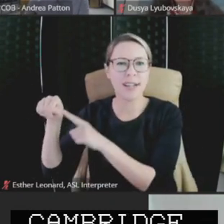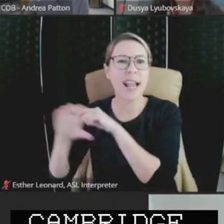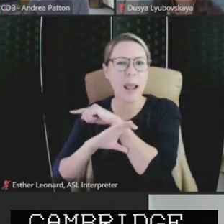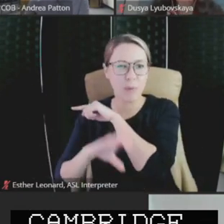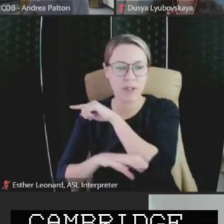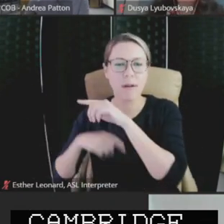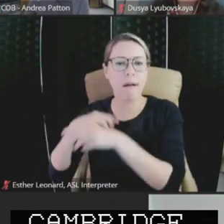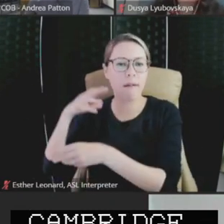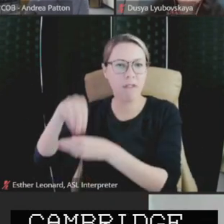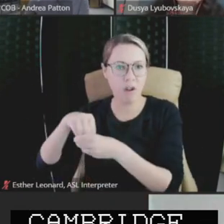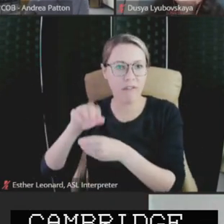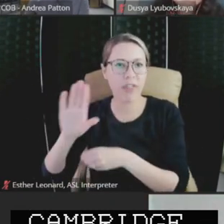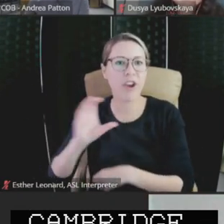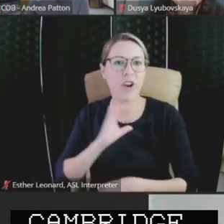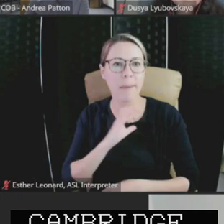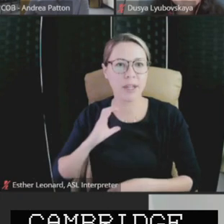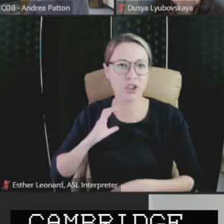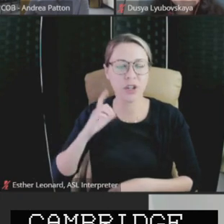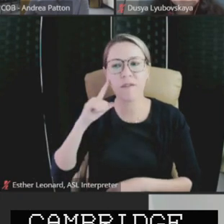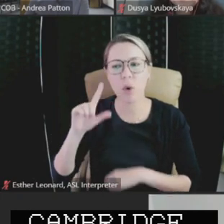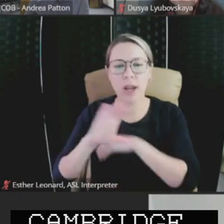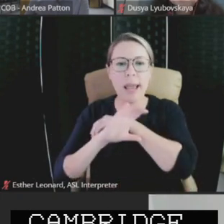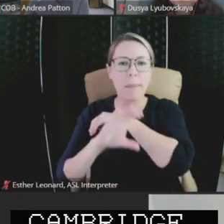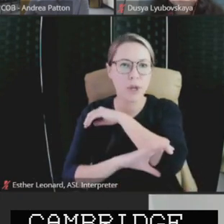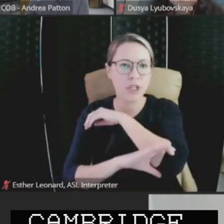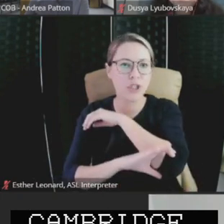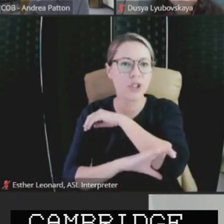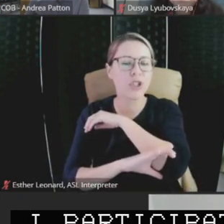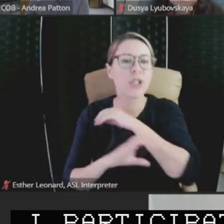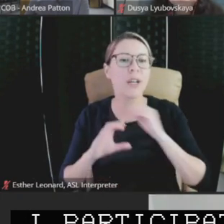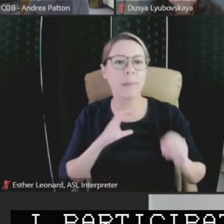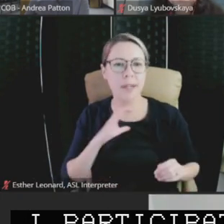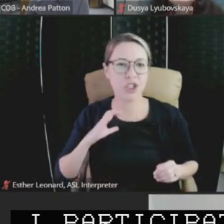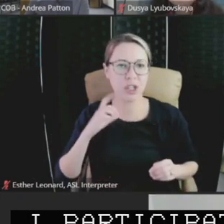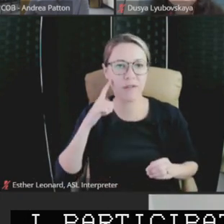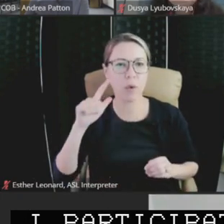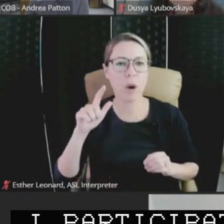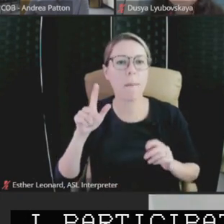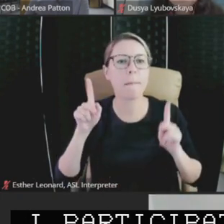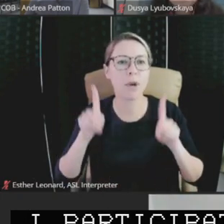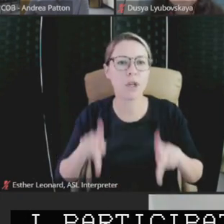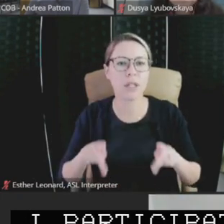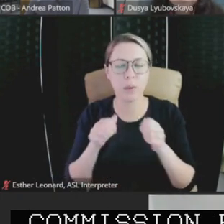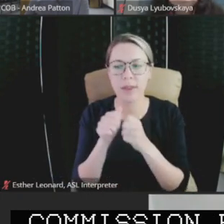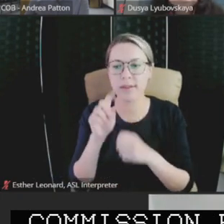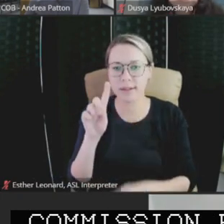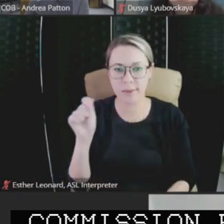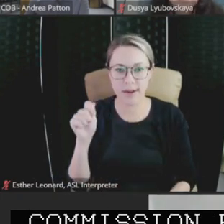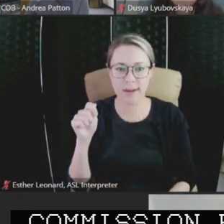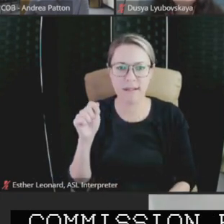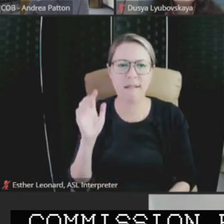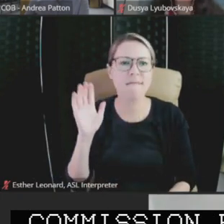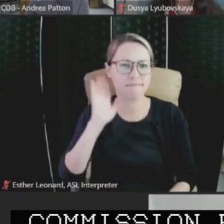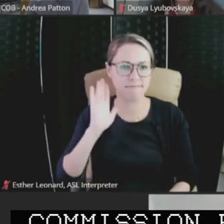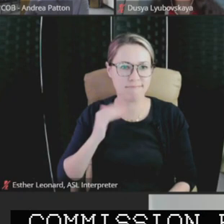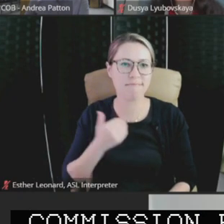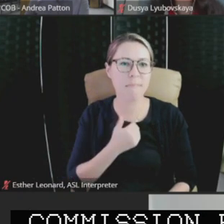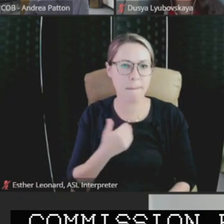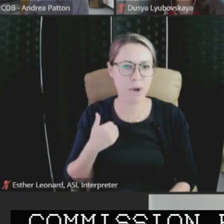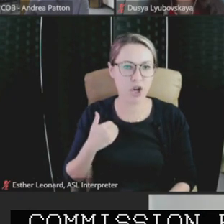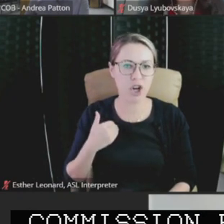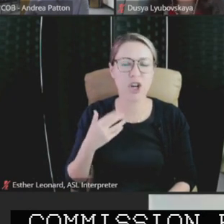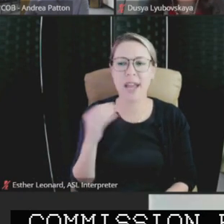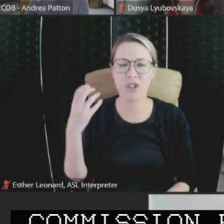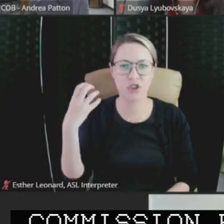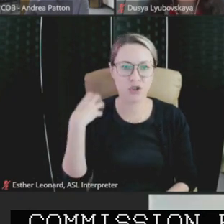commission for the Cambridge Commission for Persons with Disabilities as a member and chair.